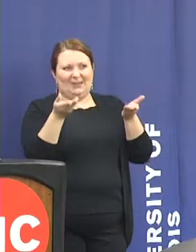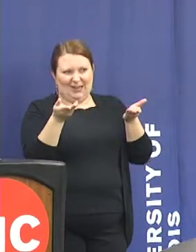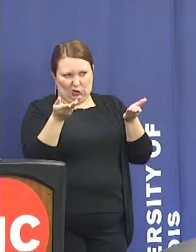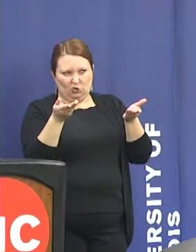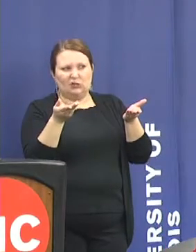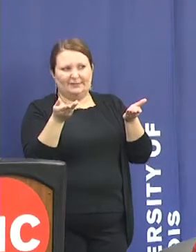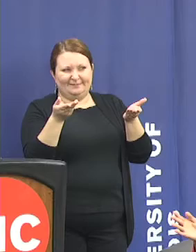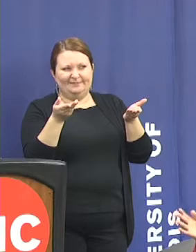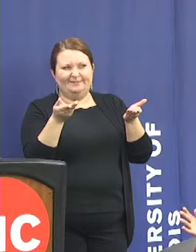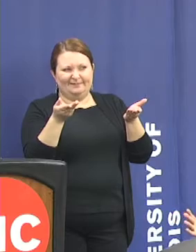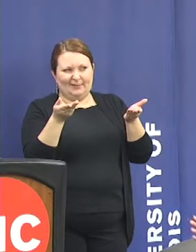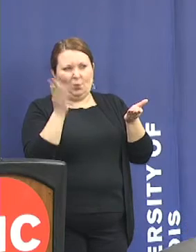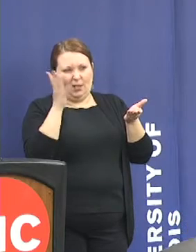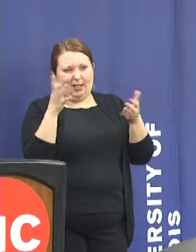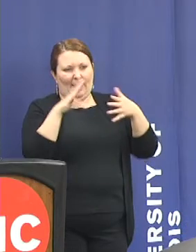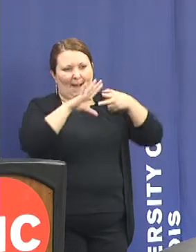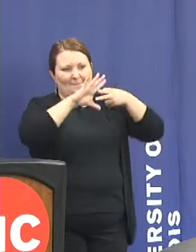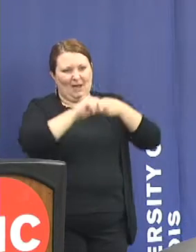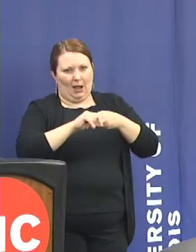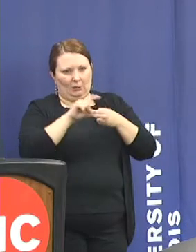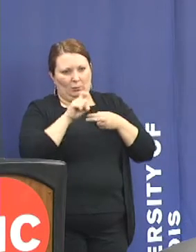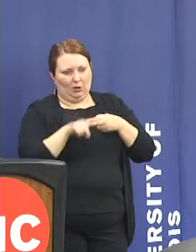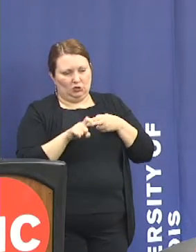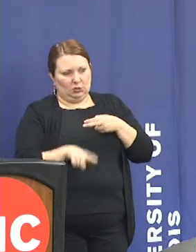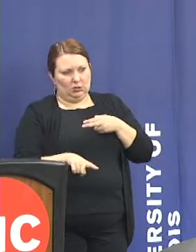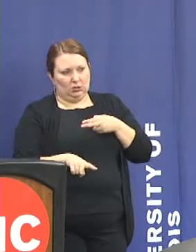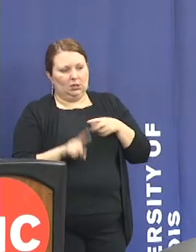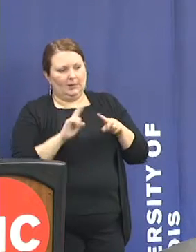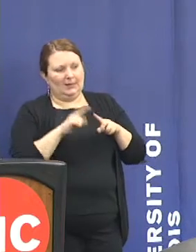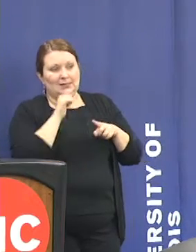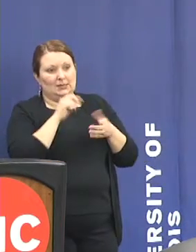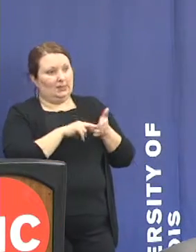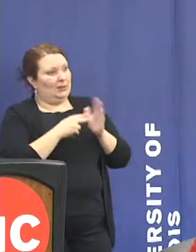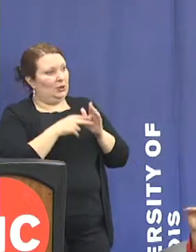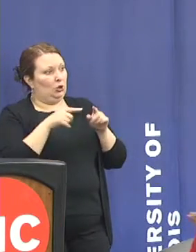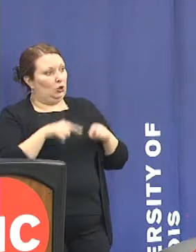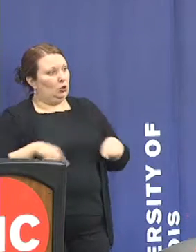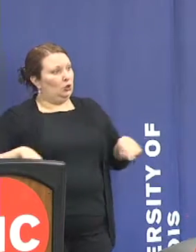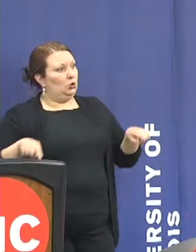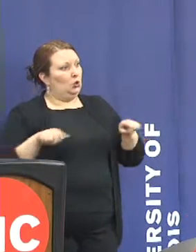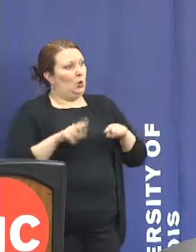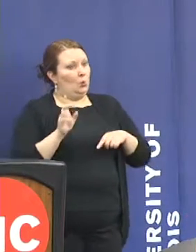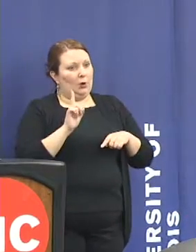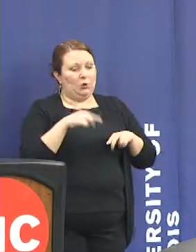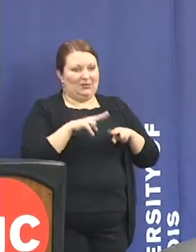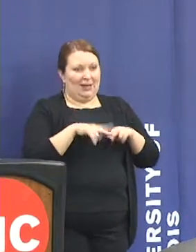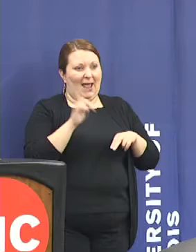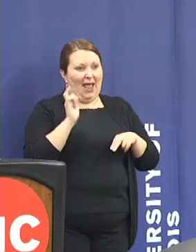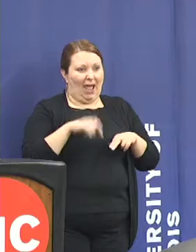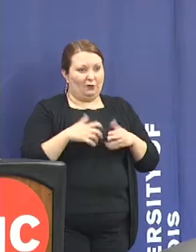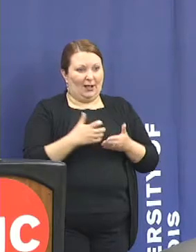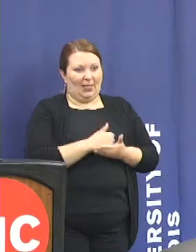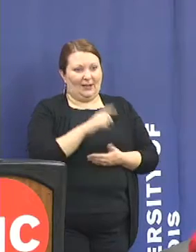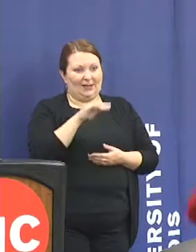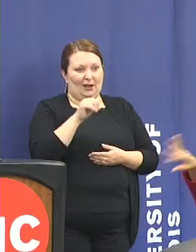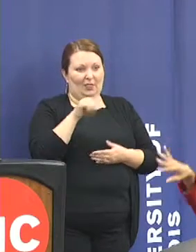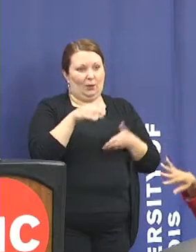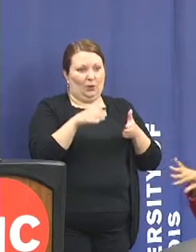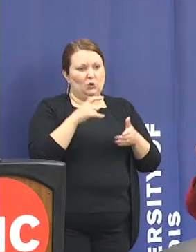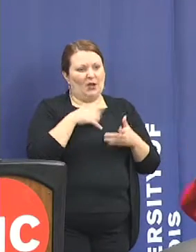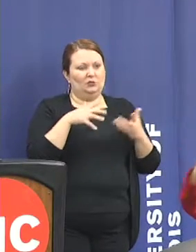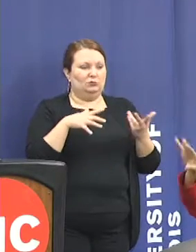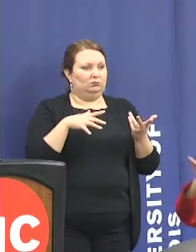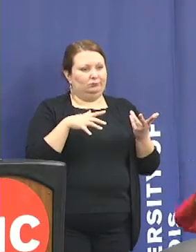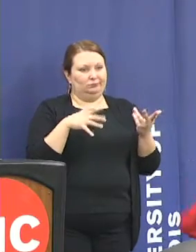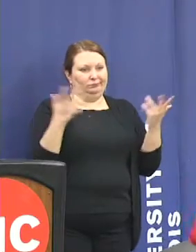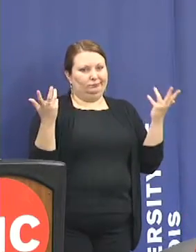come forward, will combine the question. That doesn't mean that you all, wherever you're sitting, have to collect the data in that way. You just have to